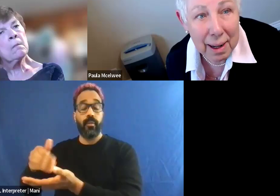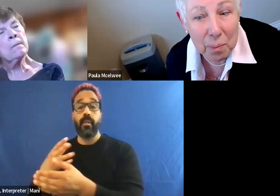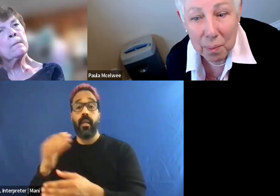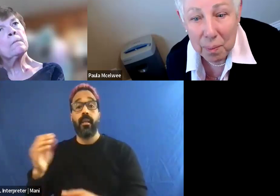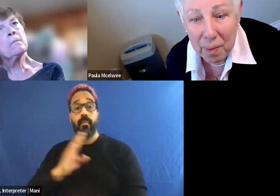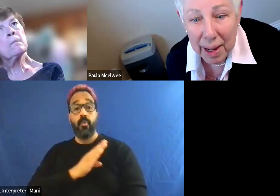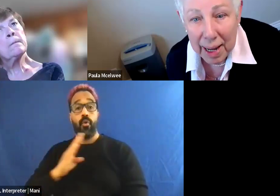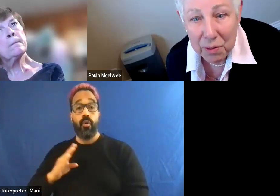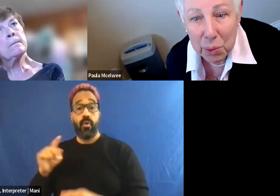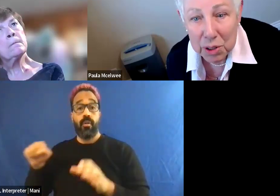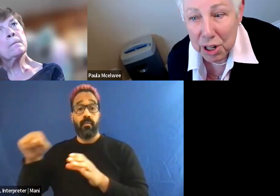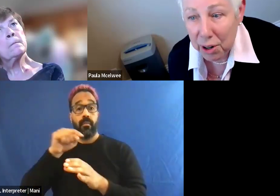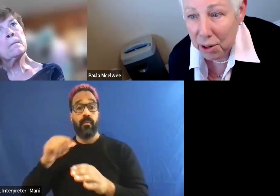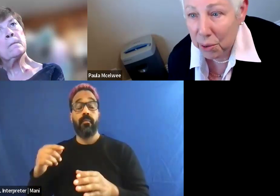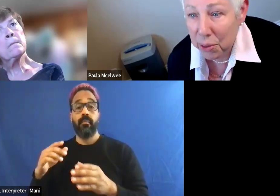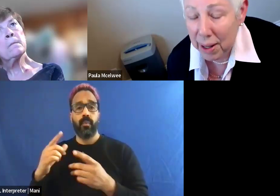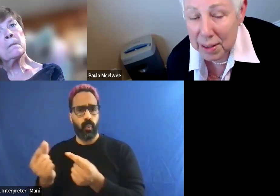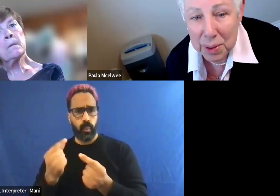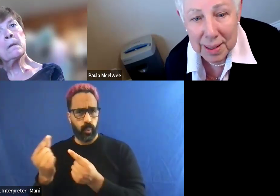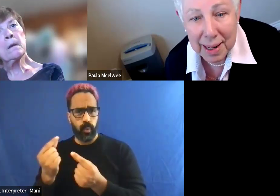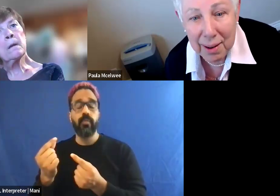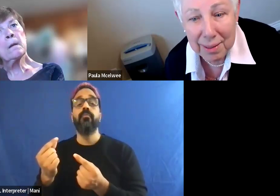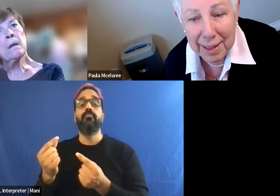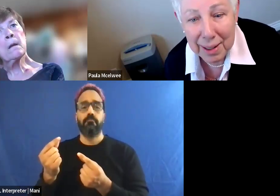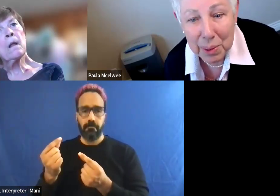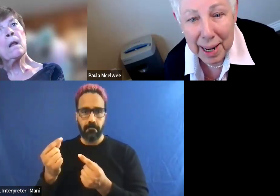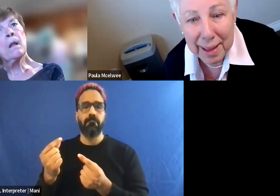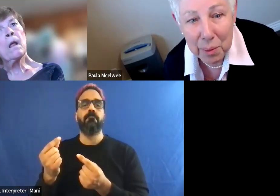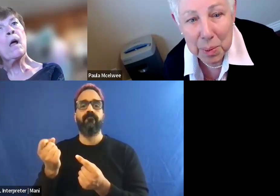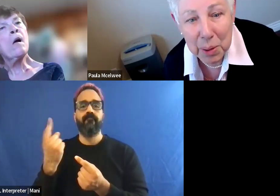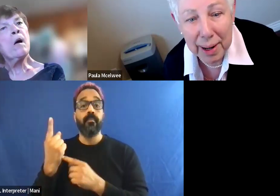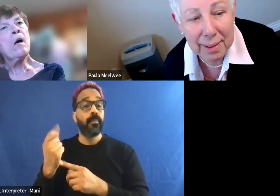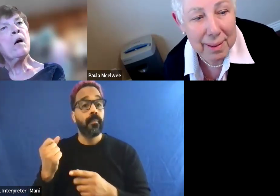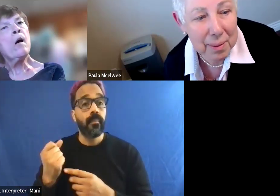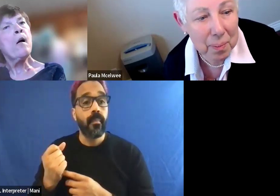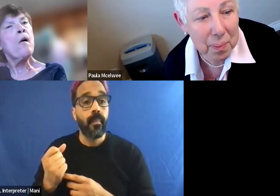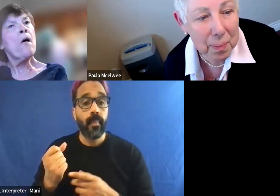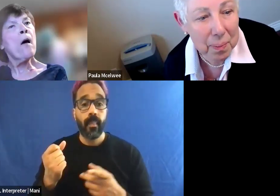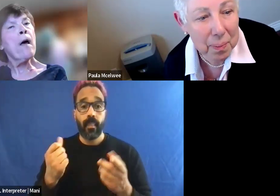And if you would share your thoughts with us now, Renee, that would be great.